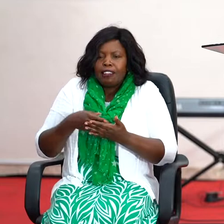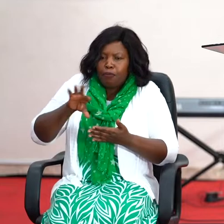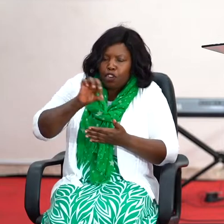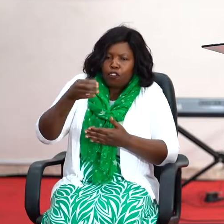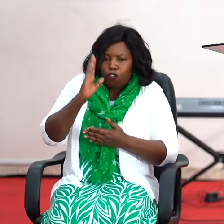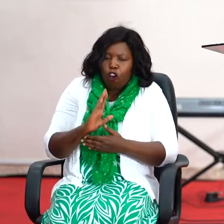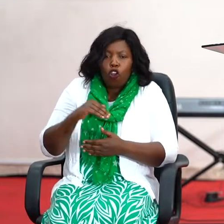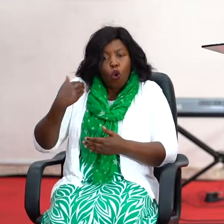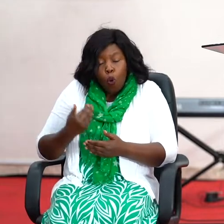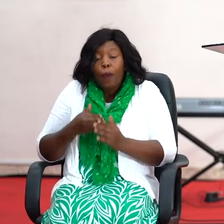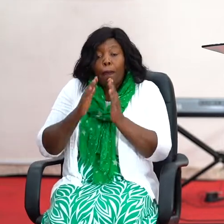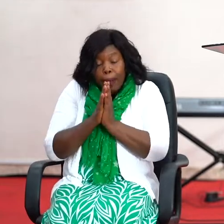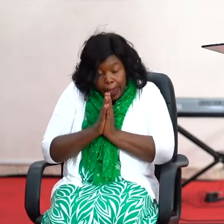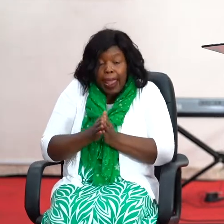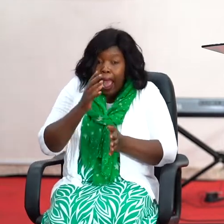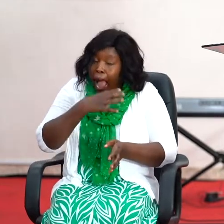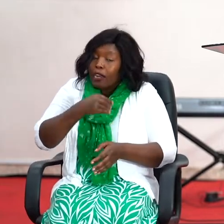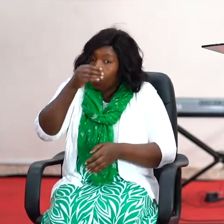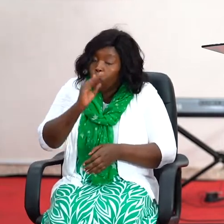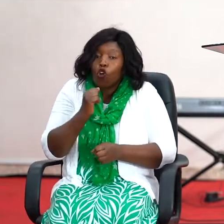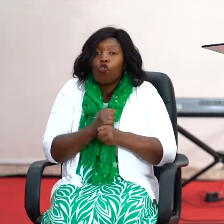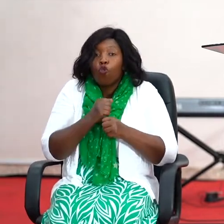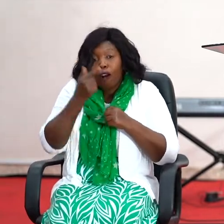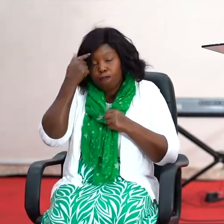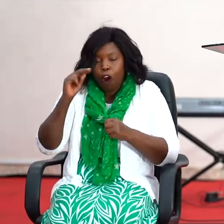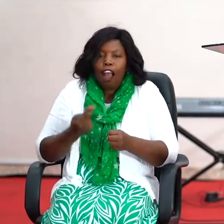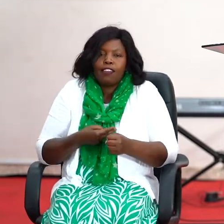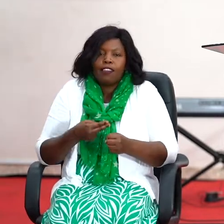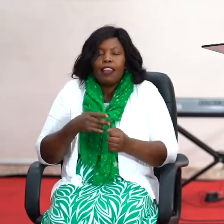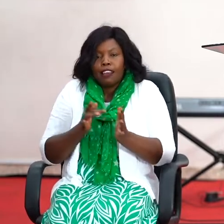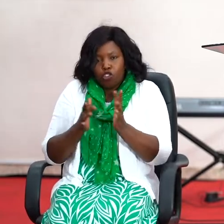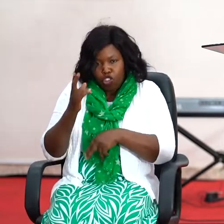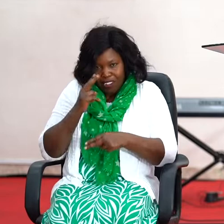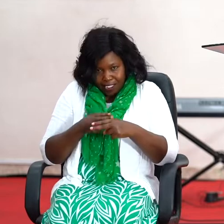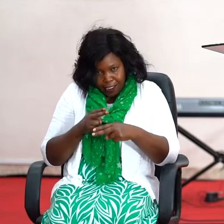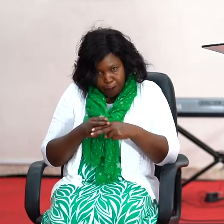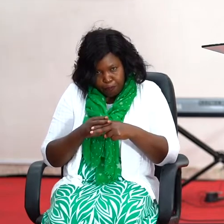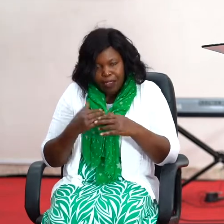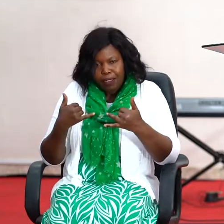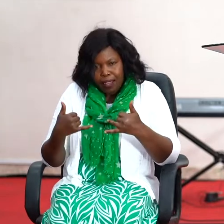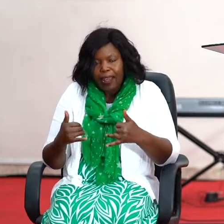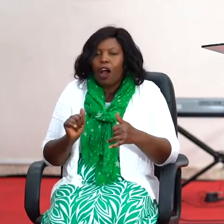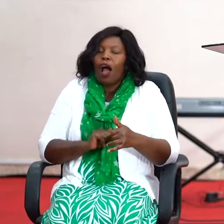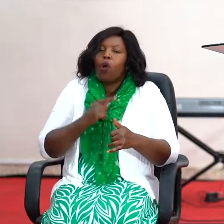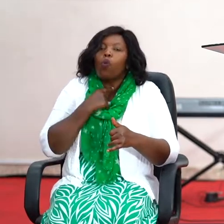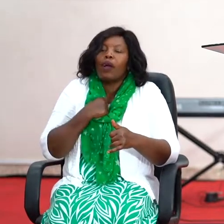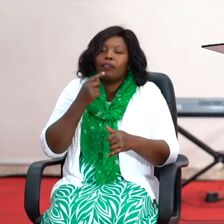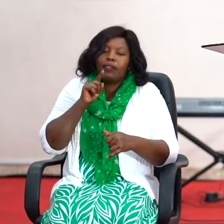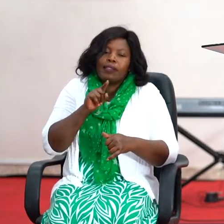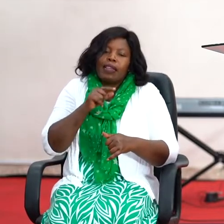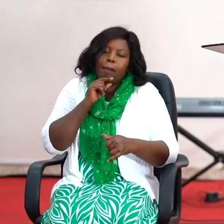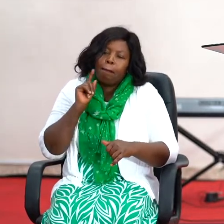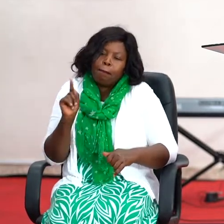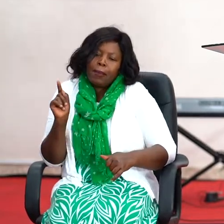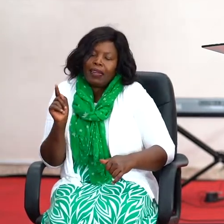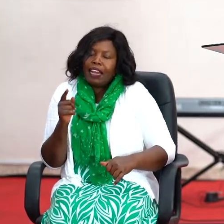can pray, and God will do something in the name of Jesus. And so, I would like you to look at this man. He